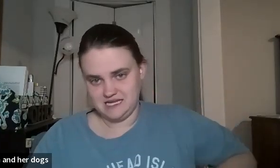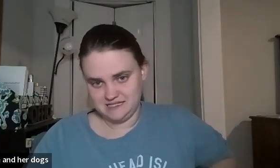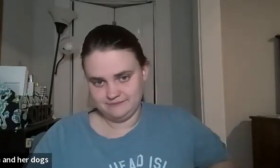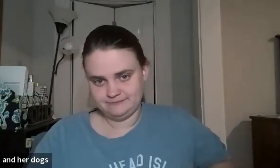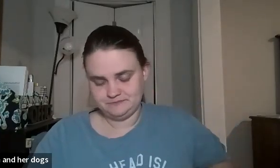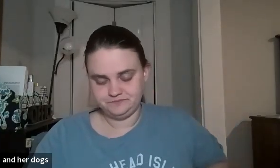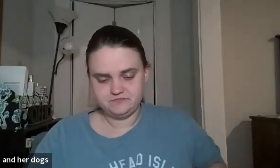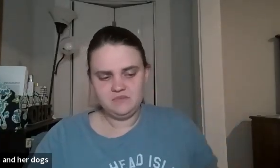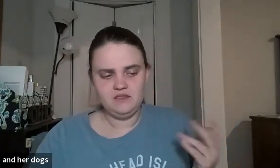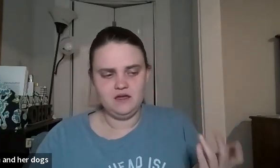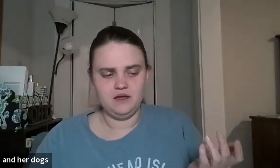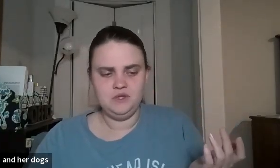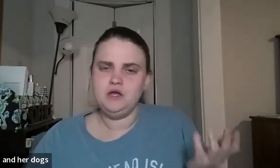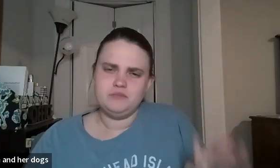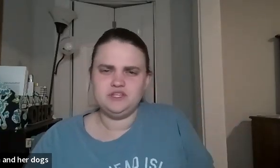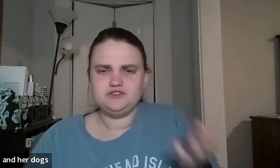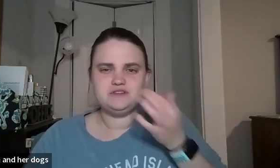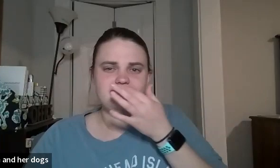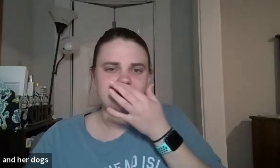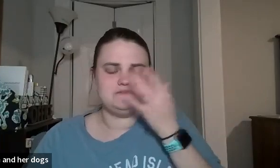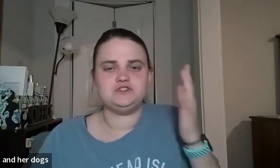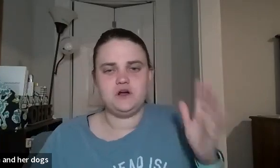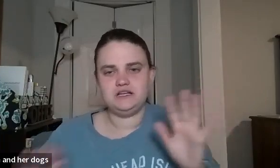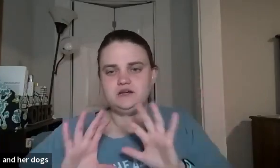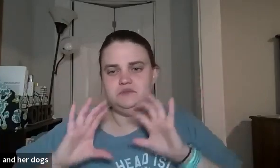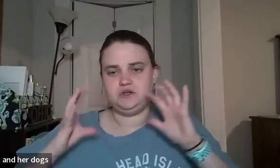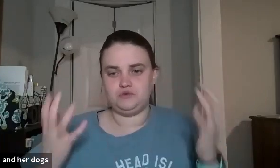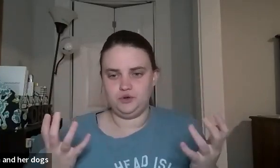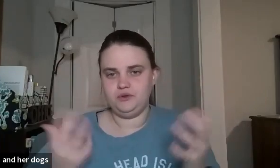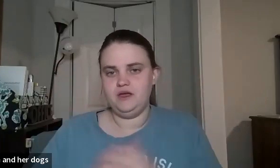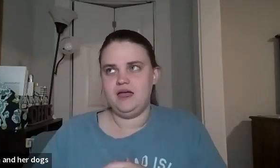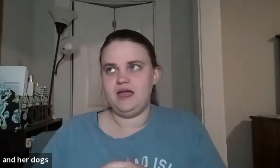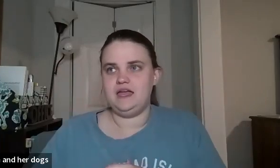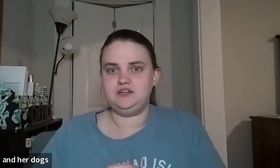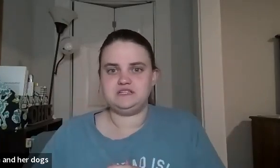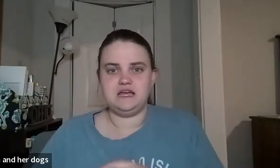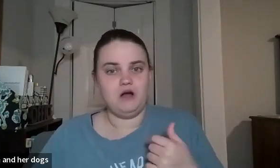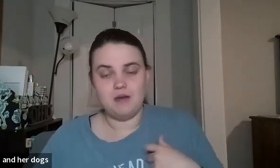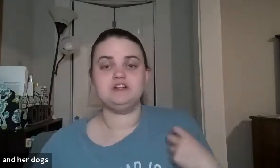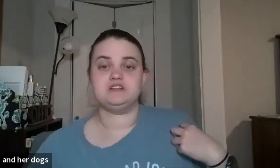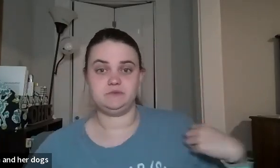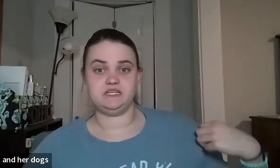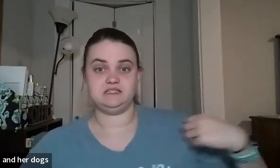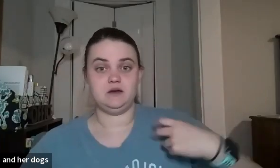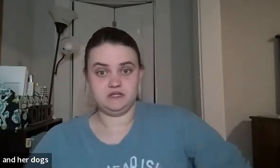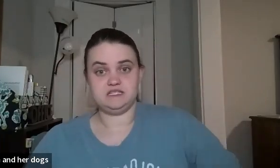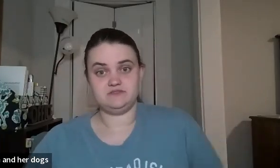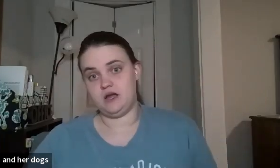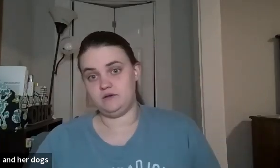princess. But usually, like if you're talking in a big group and you're saying, well, I'm going to dress up as a princess for